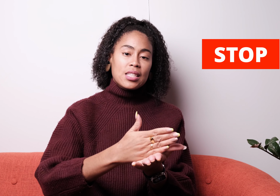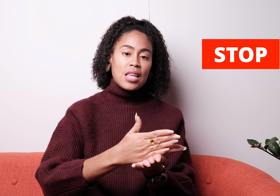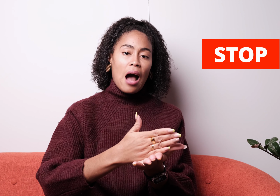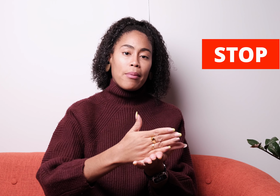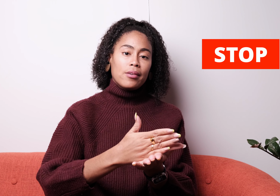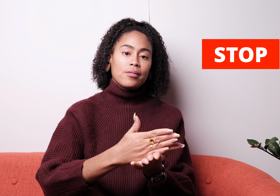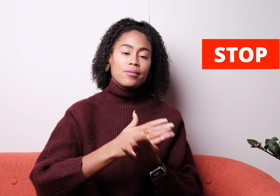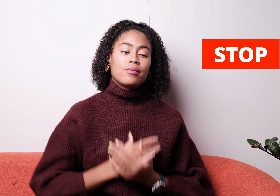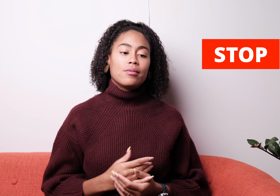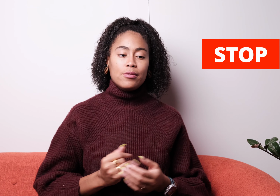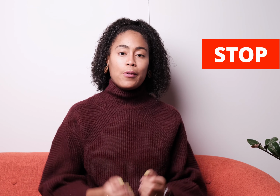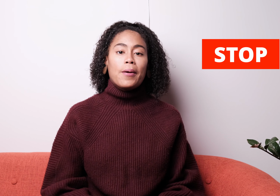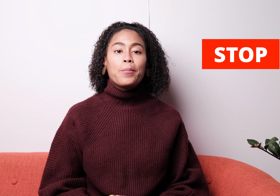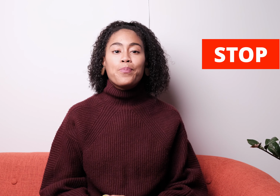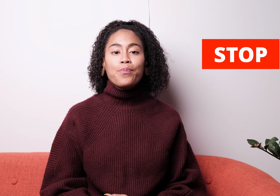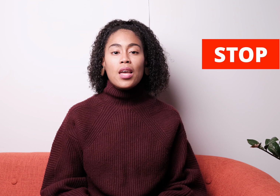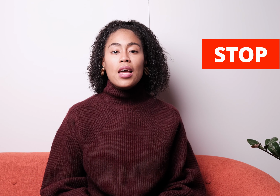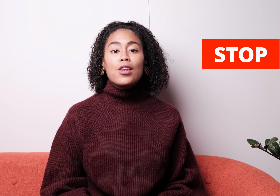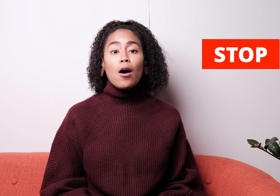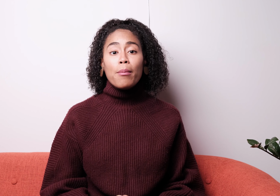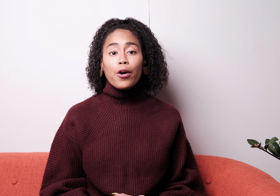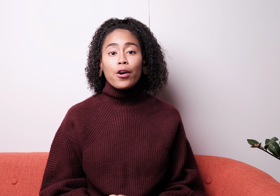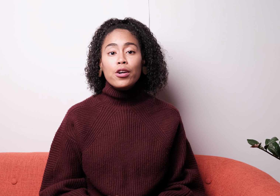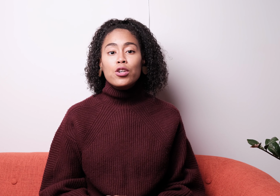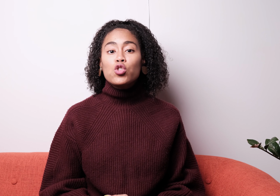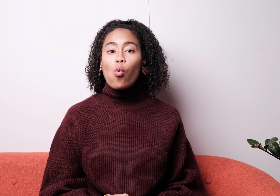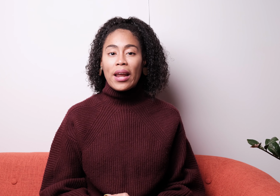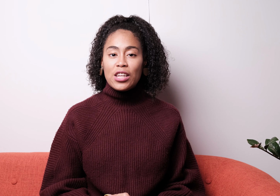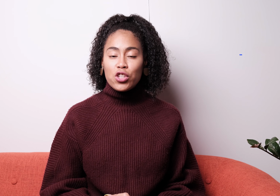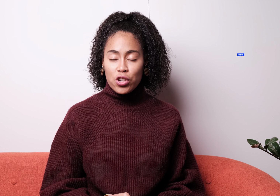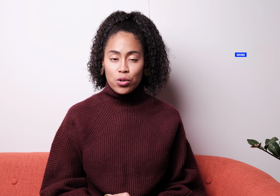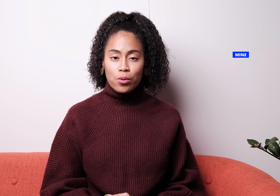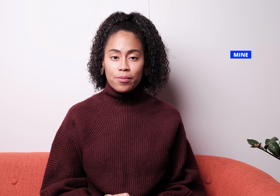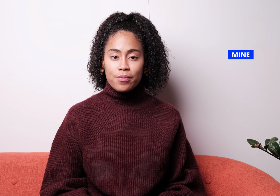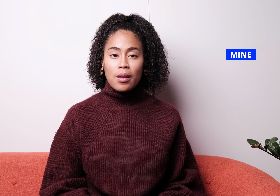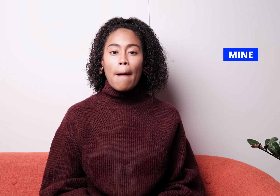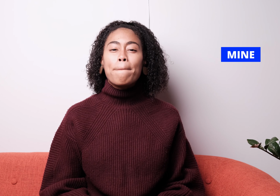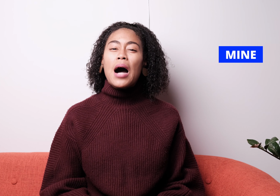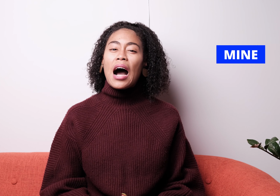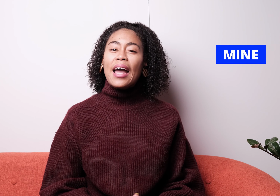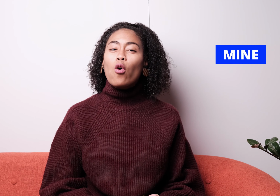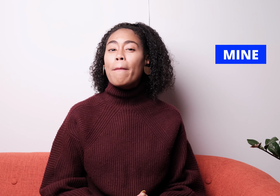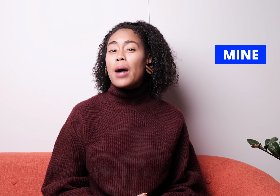Stop. Okay. Number 22. My or